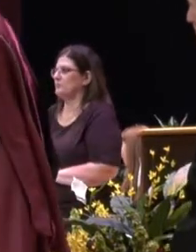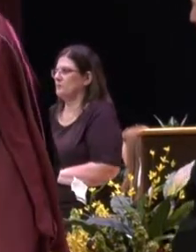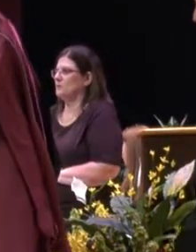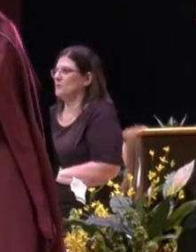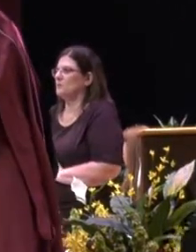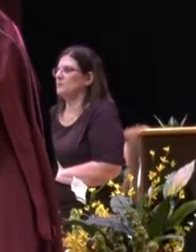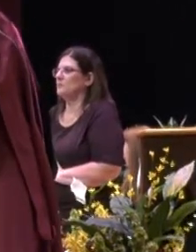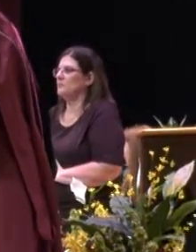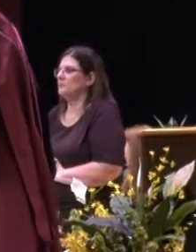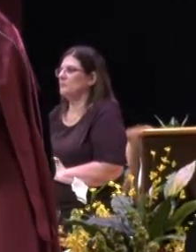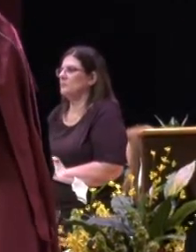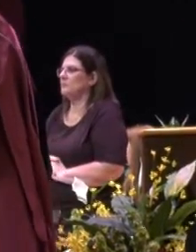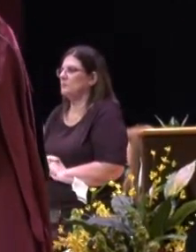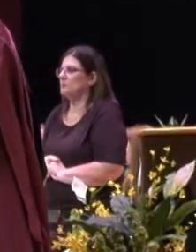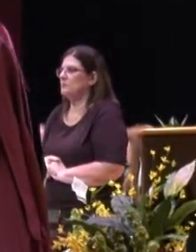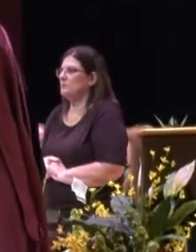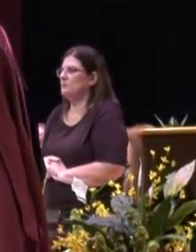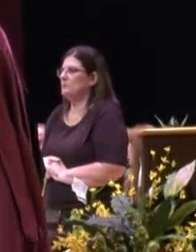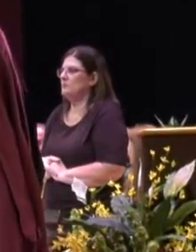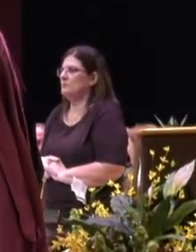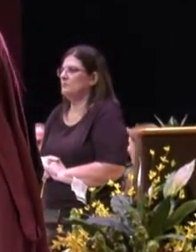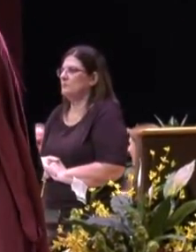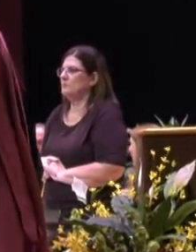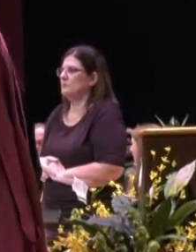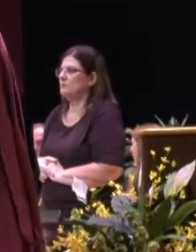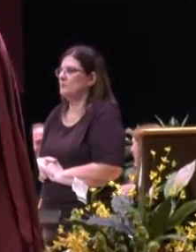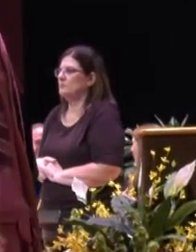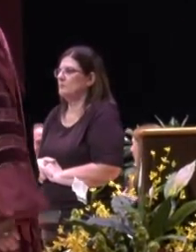Congratulations. It's pronounced Elise. Elise, thank you.